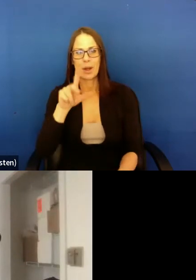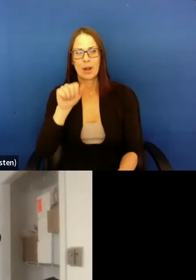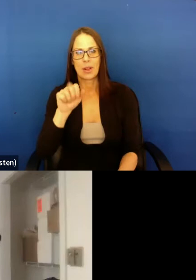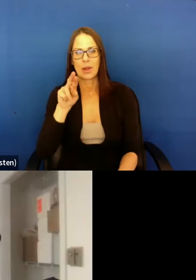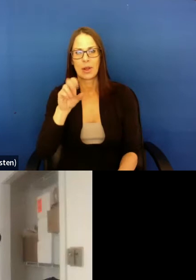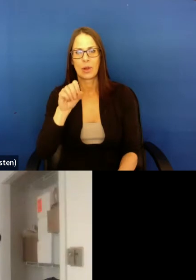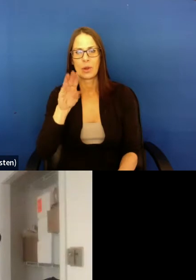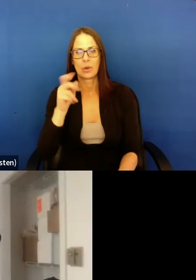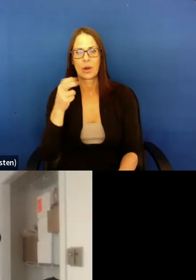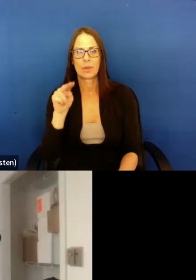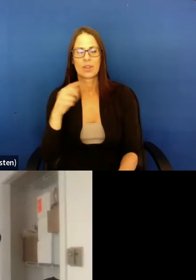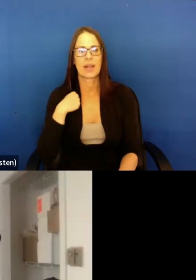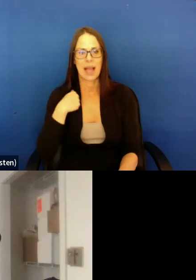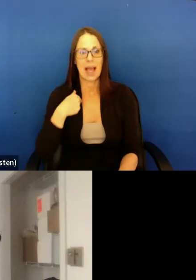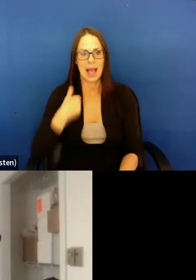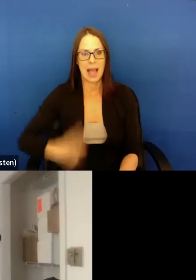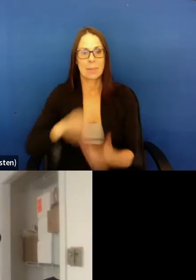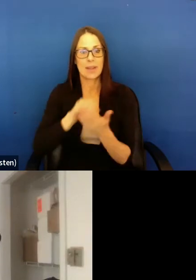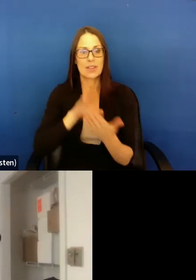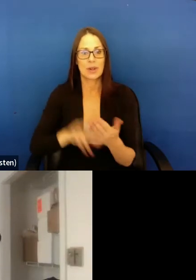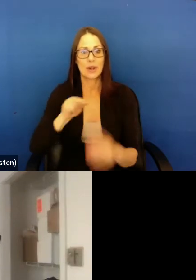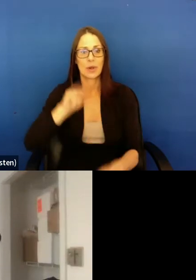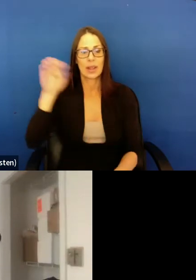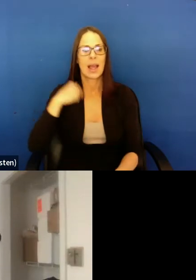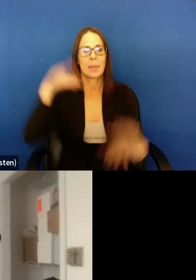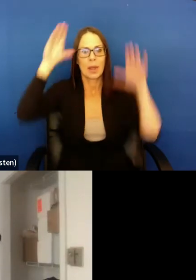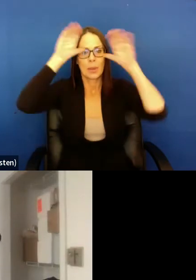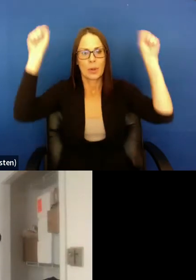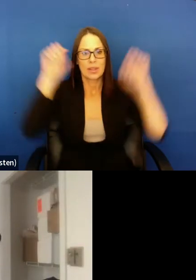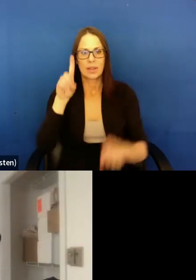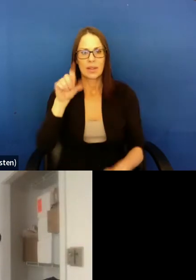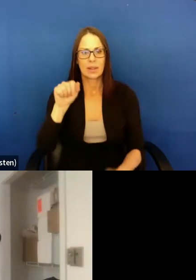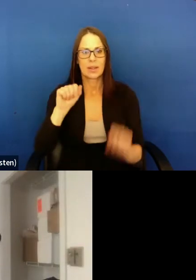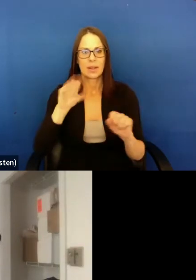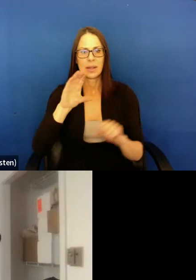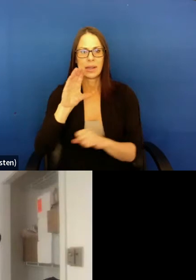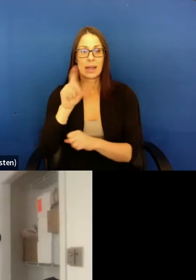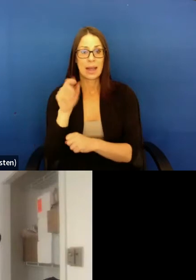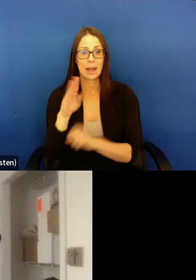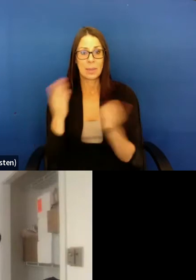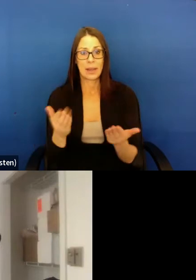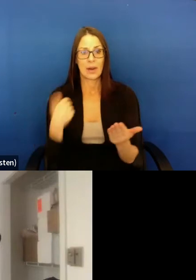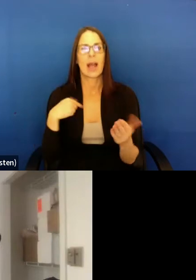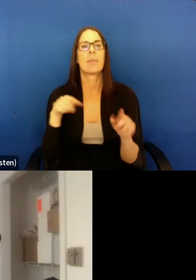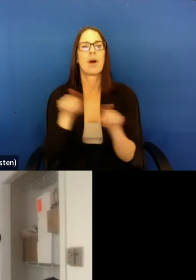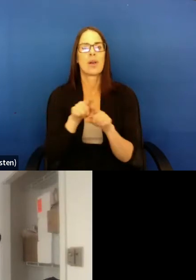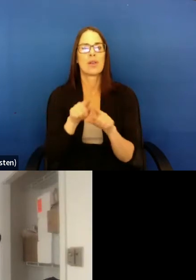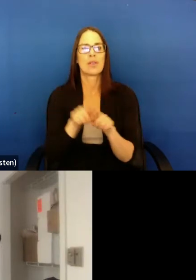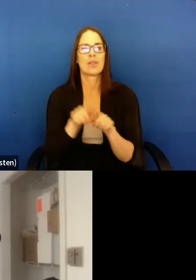at Northeastern. I'm the president of a disability club here, and I'm also a power wheelchair